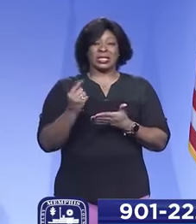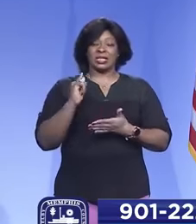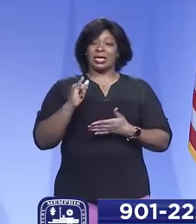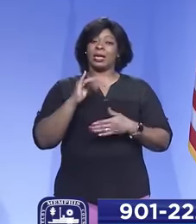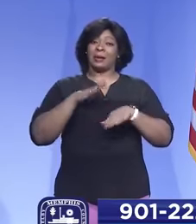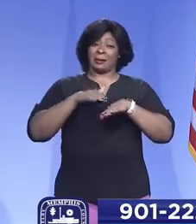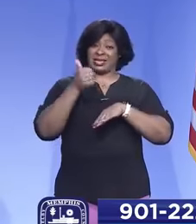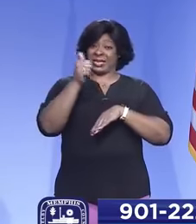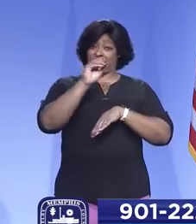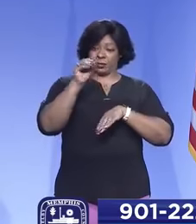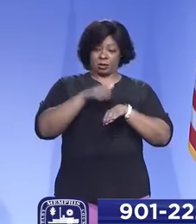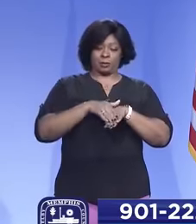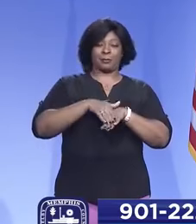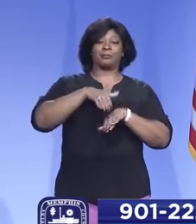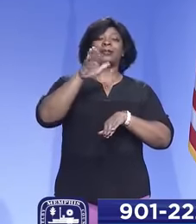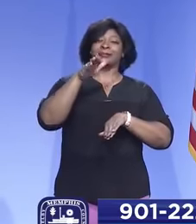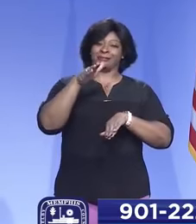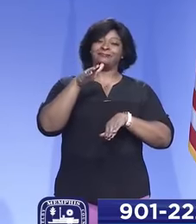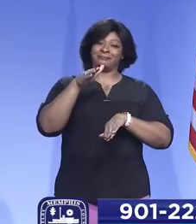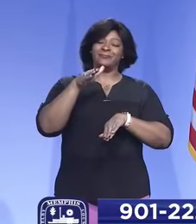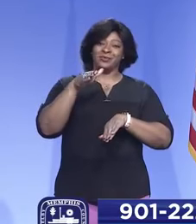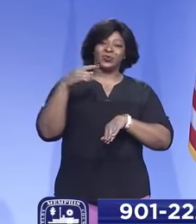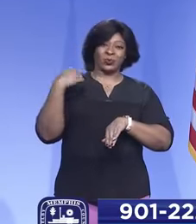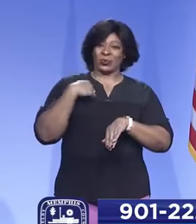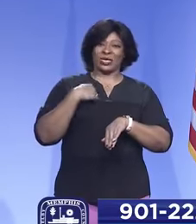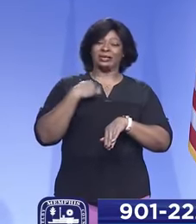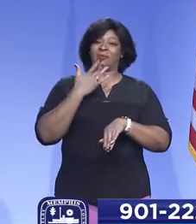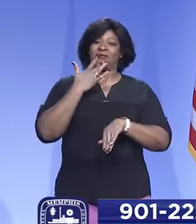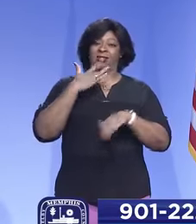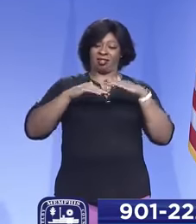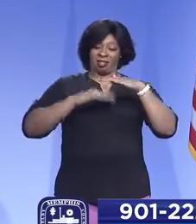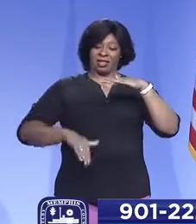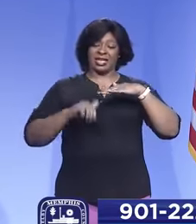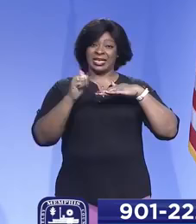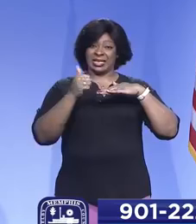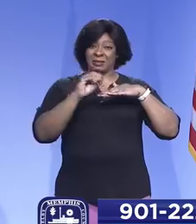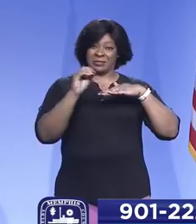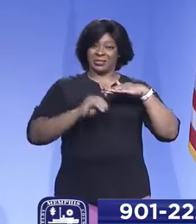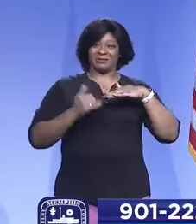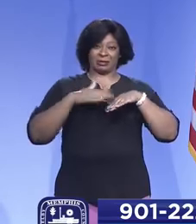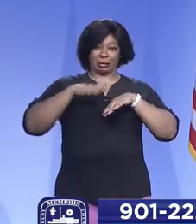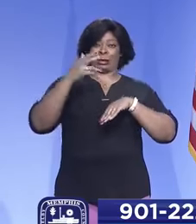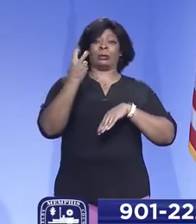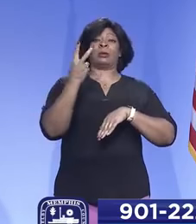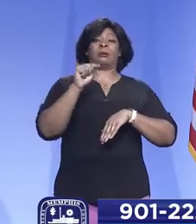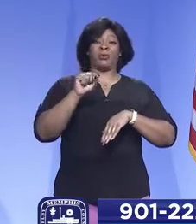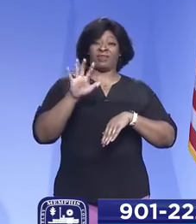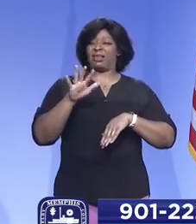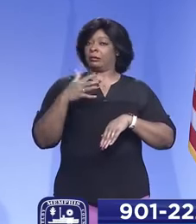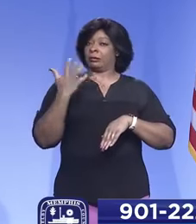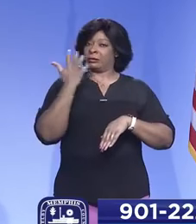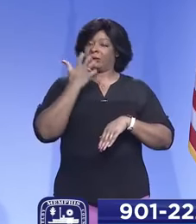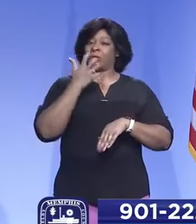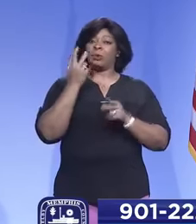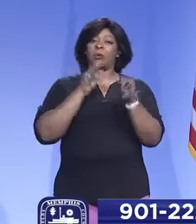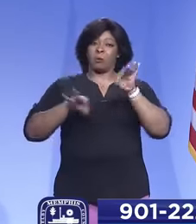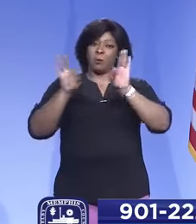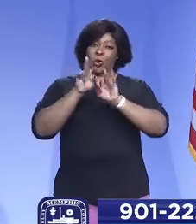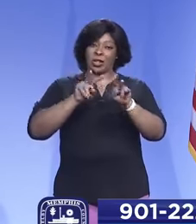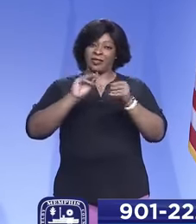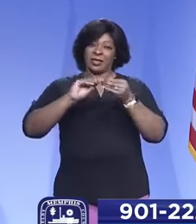well above that 10% average that we would prefer to be below, and so it's an important number to look at, and